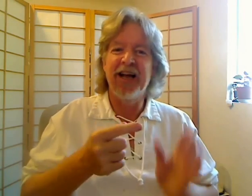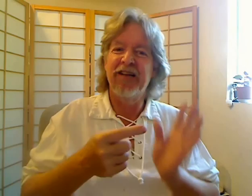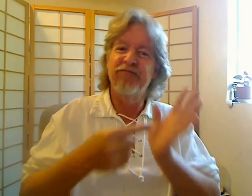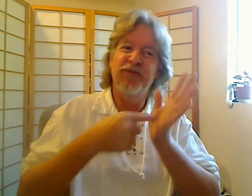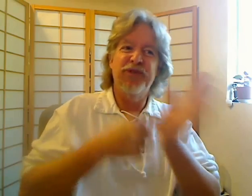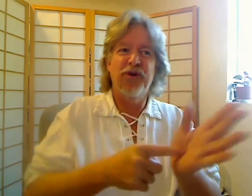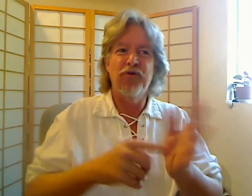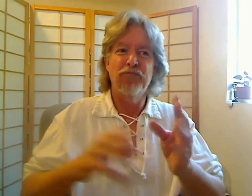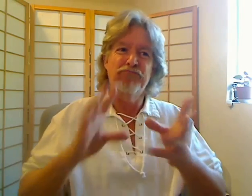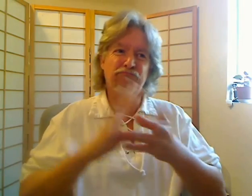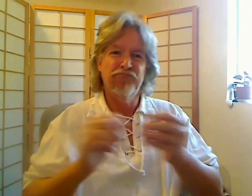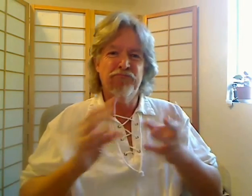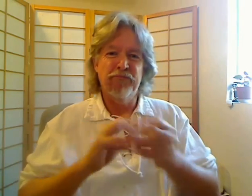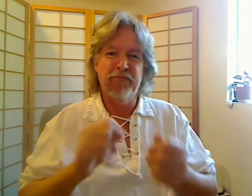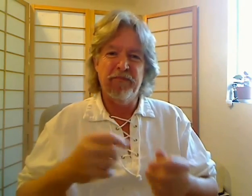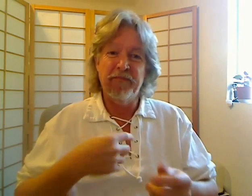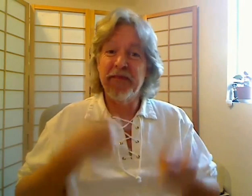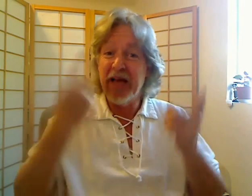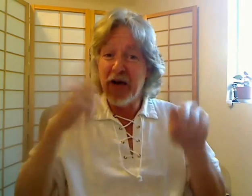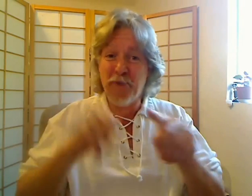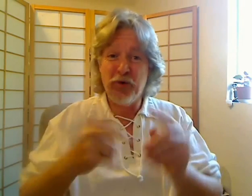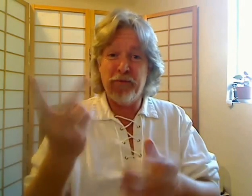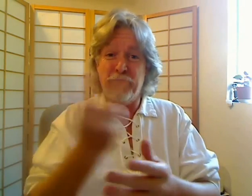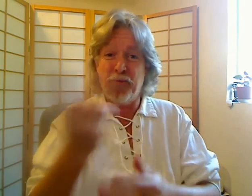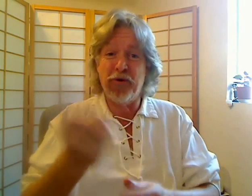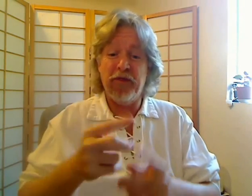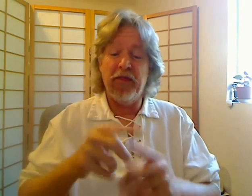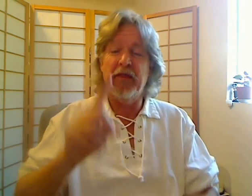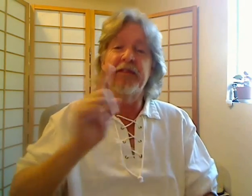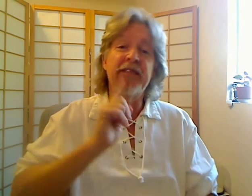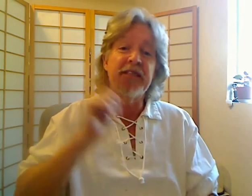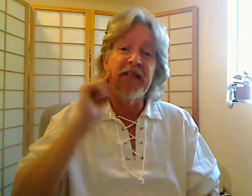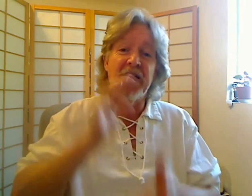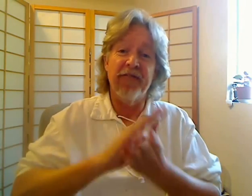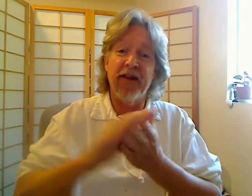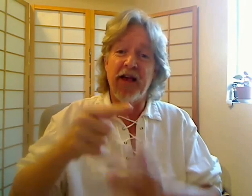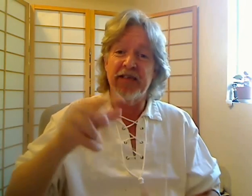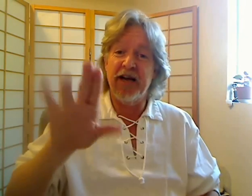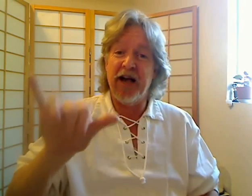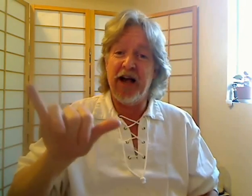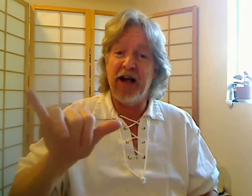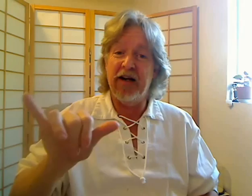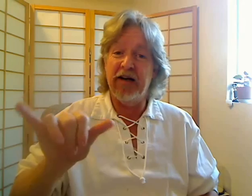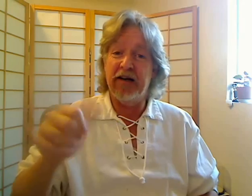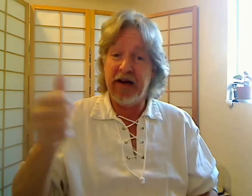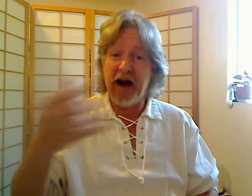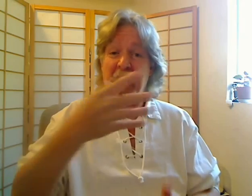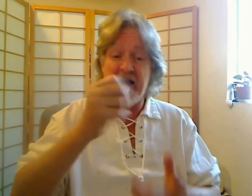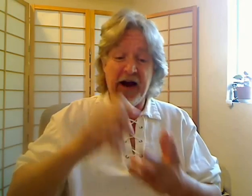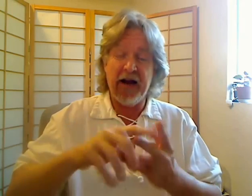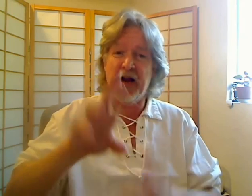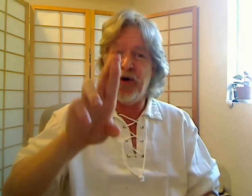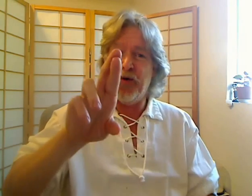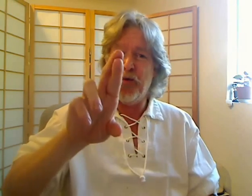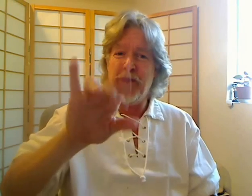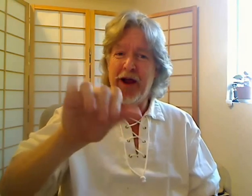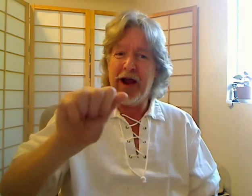That man, the coach, man. He taught me the who, what, where's, and why's. How to cross T's, how to dot I's. Little did he know he created a monster. Pitbull, nigga, I'm that